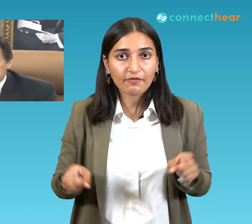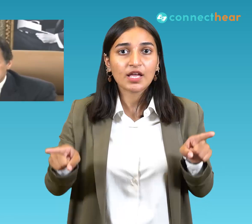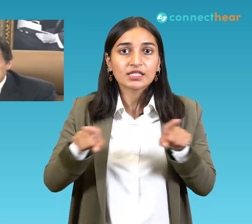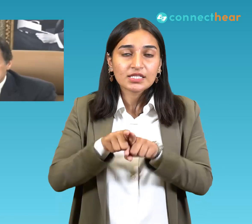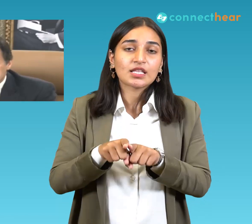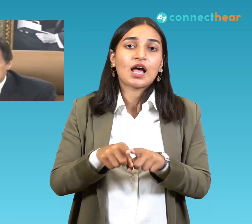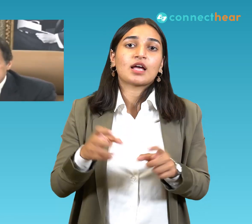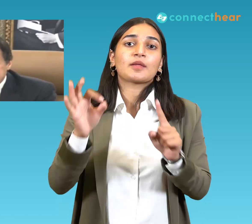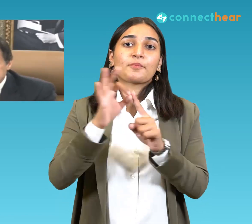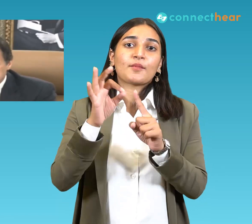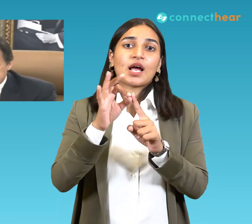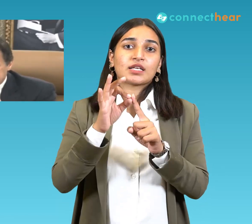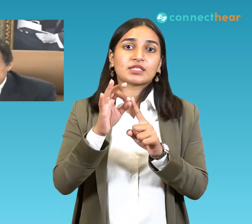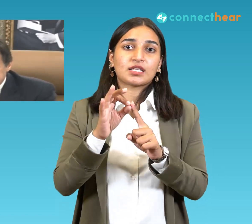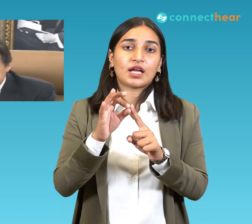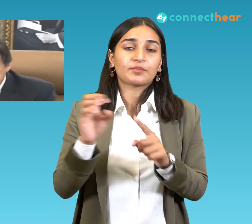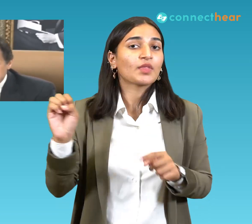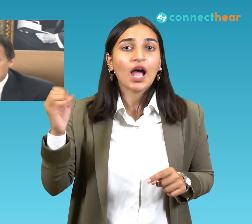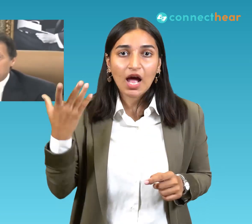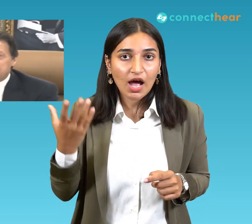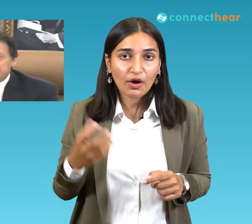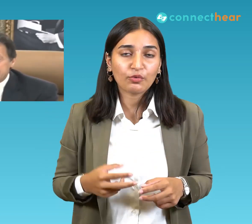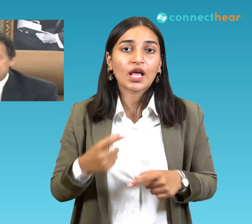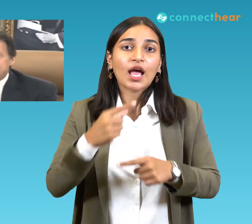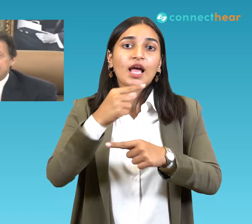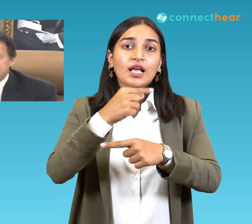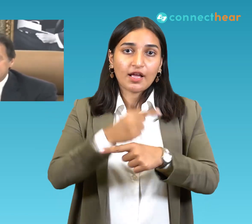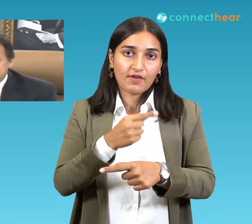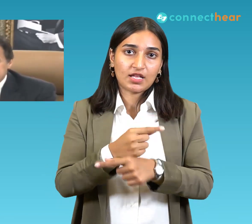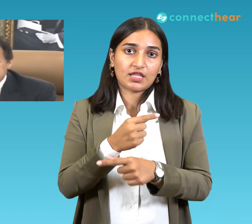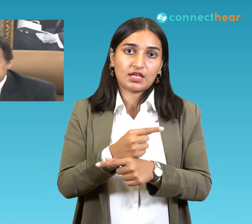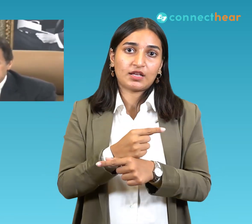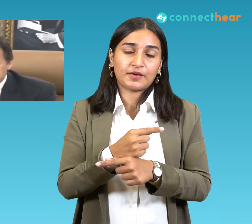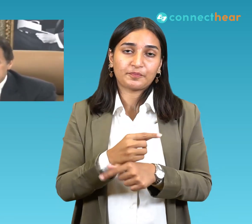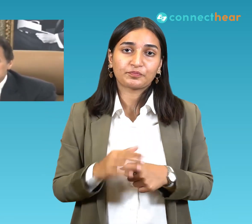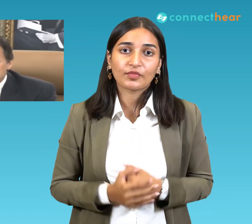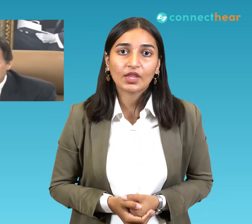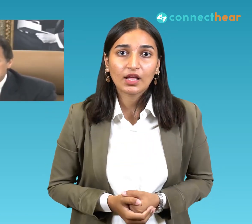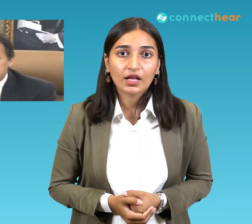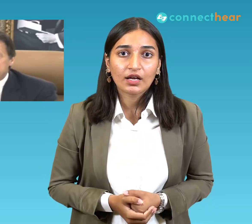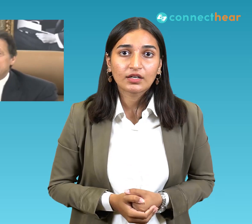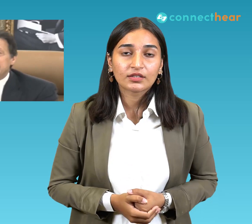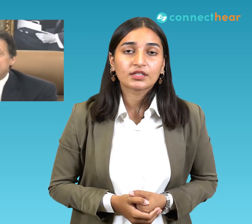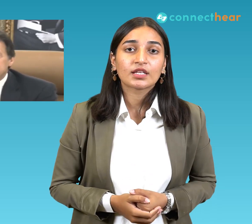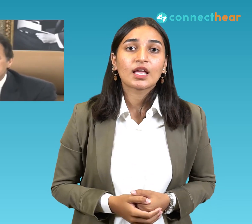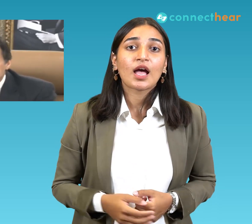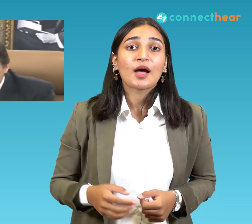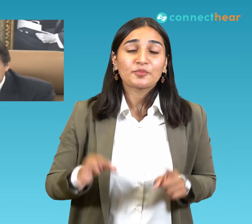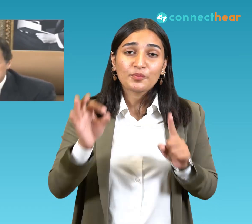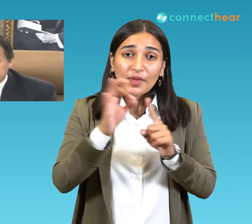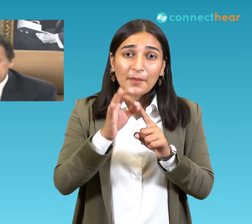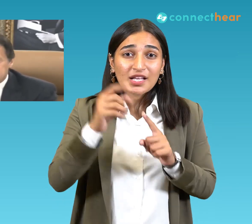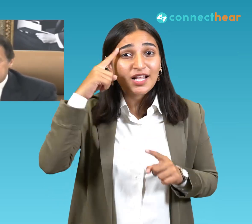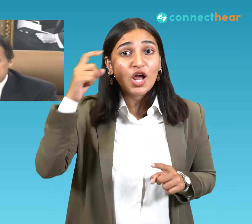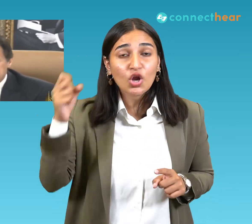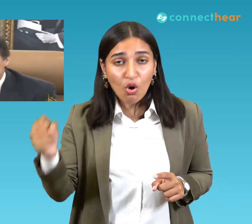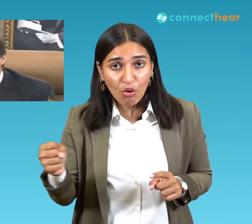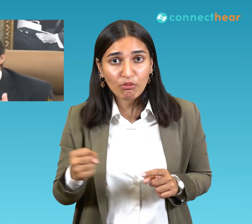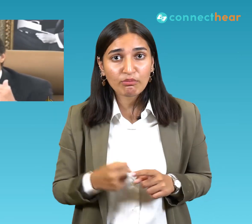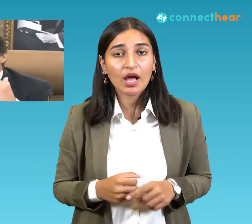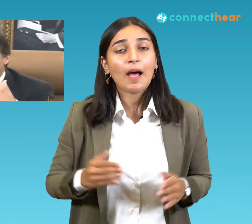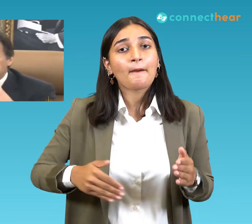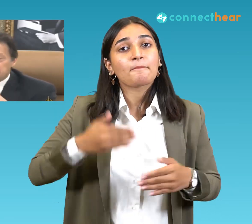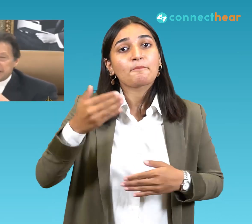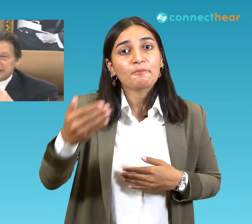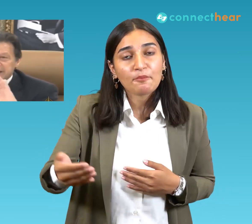So the great hope here is that there is these talks succeed and there is peace in Afghanistan.